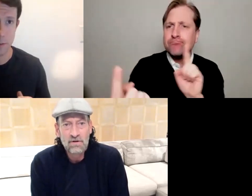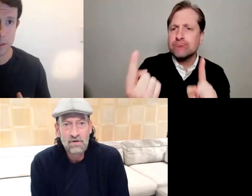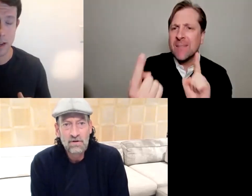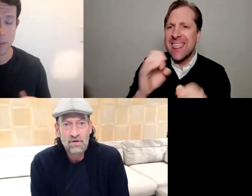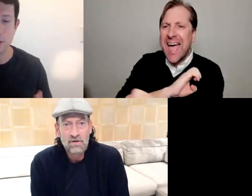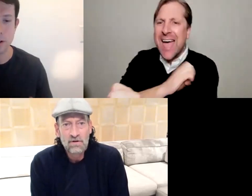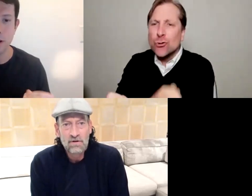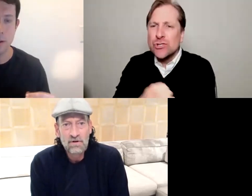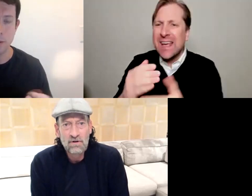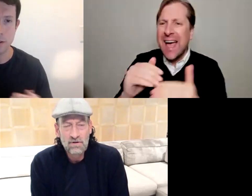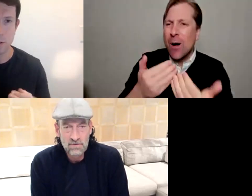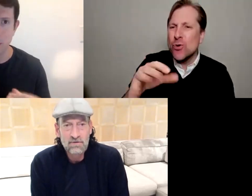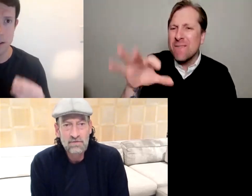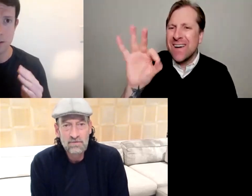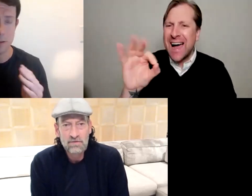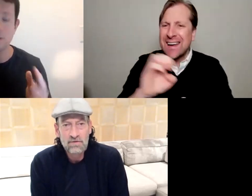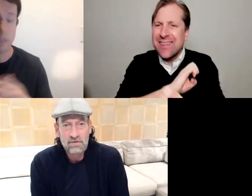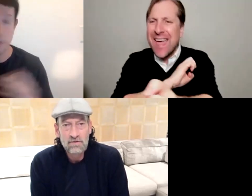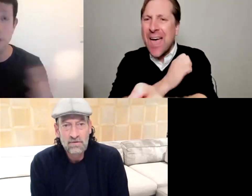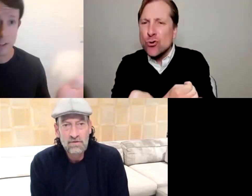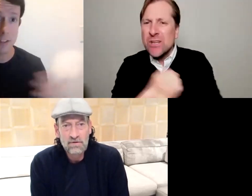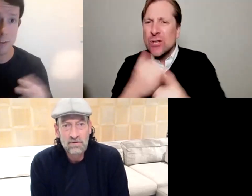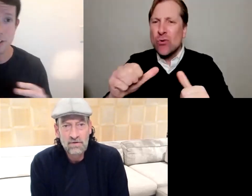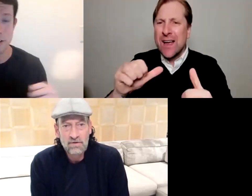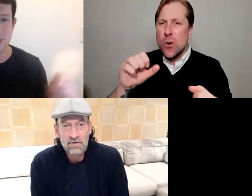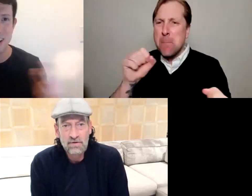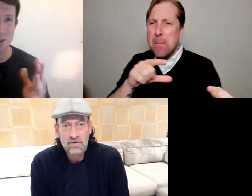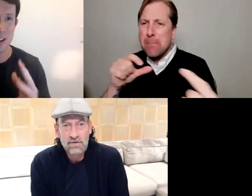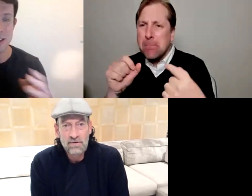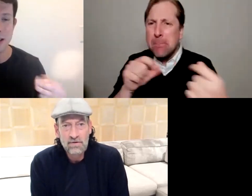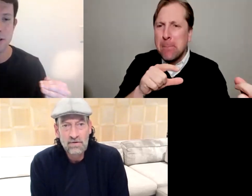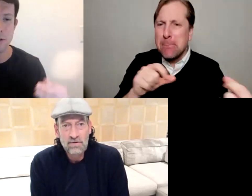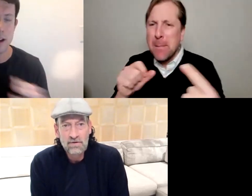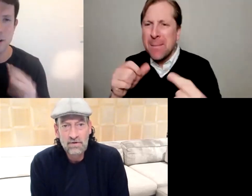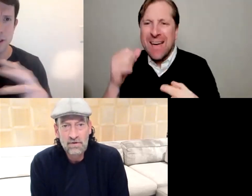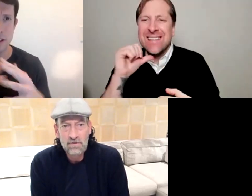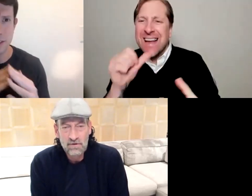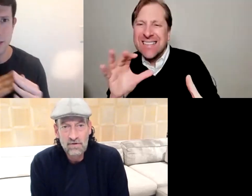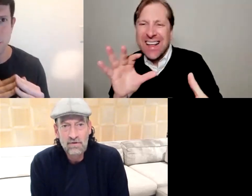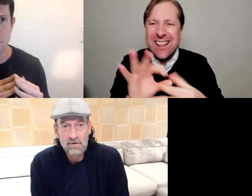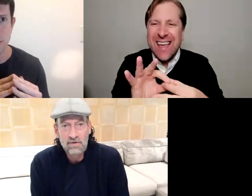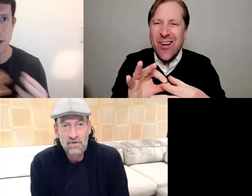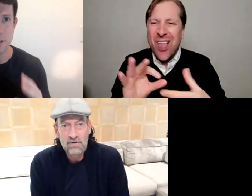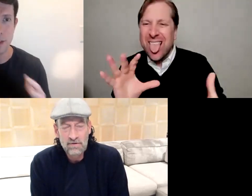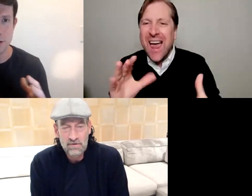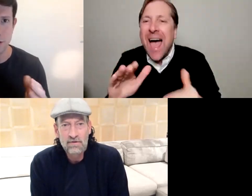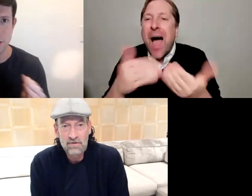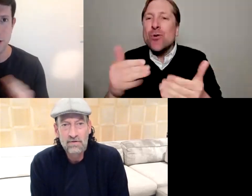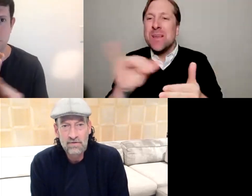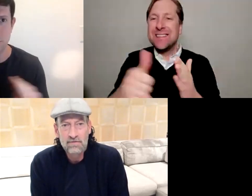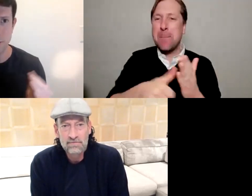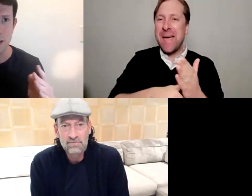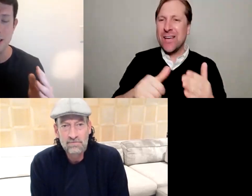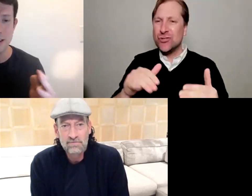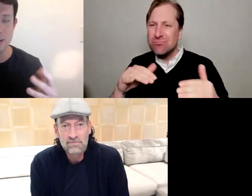for the first time, when you're trying to bounce ideas off each other and it's not quite clicking, how do you get on that same wavelength? How do you make sure that you guys